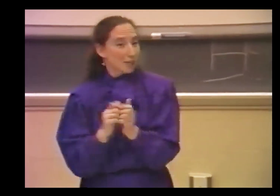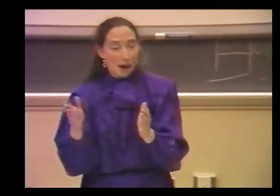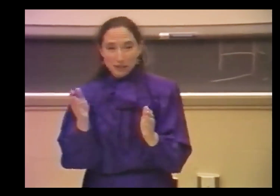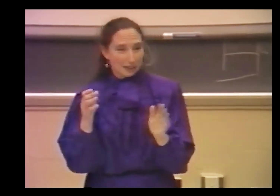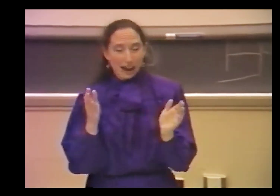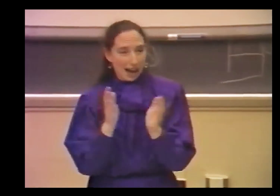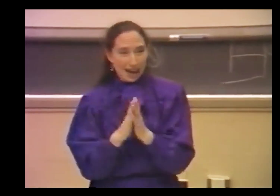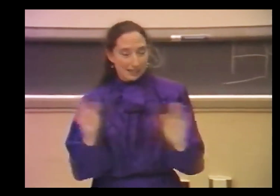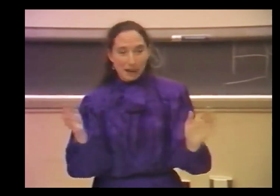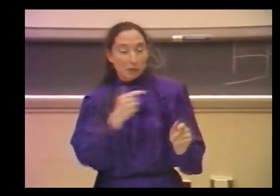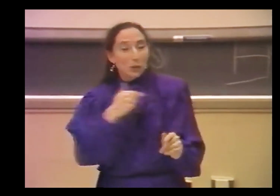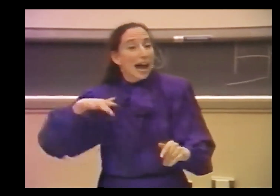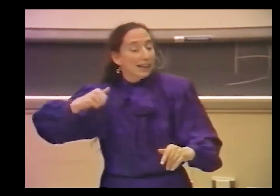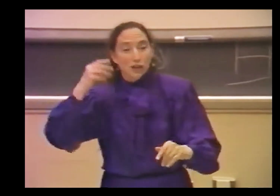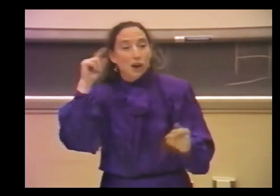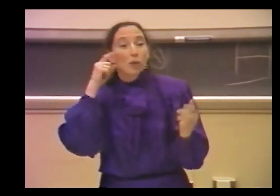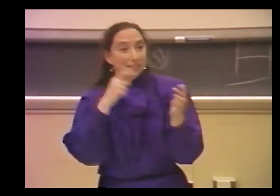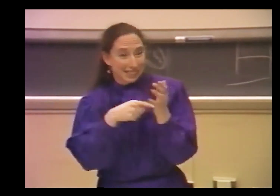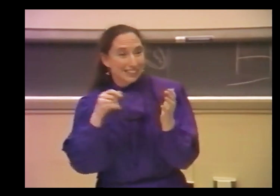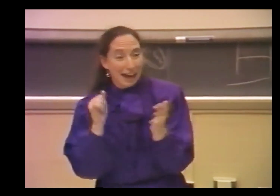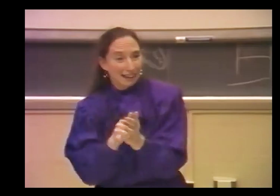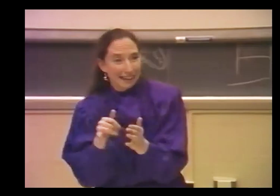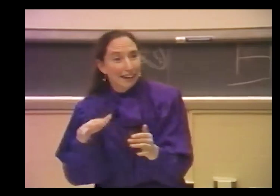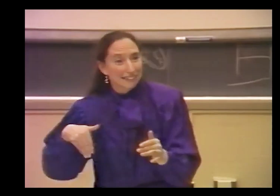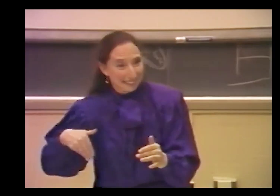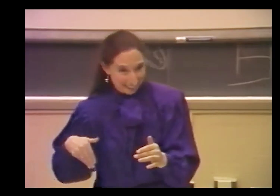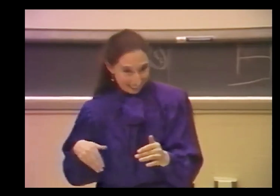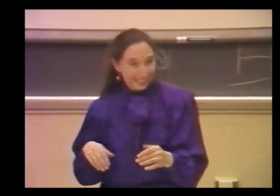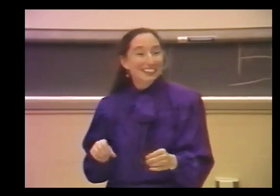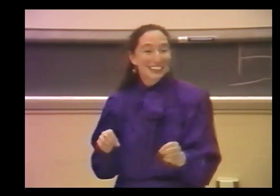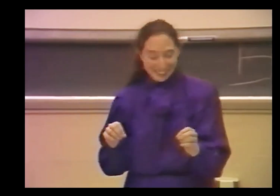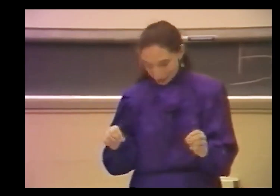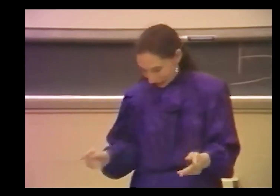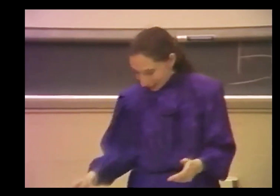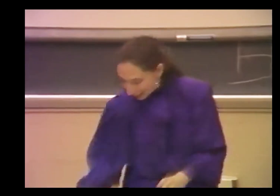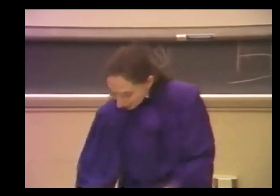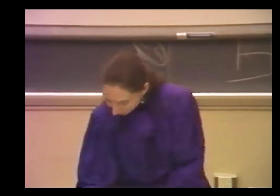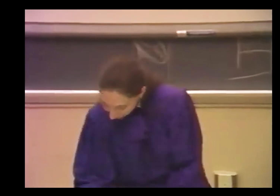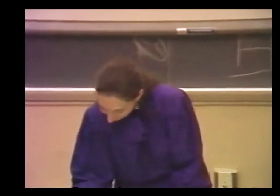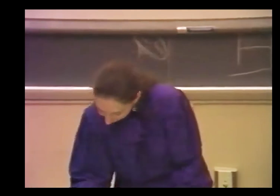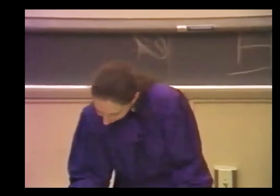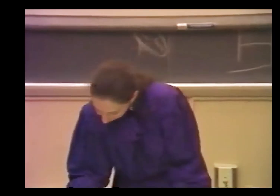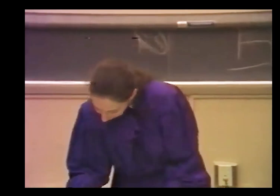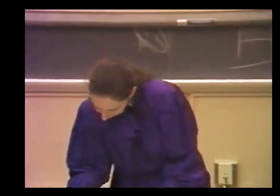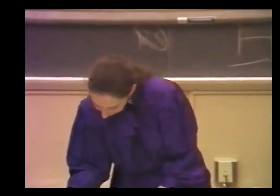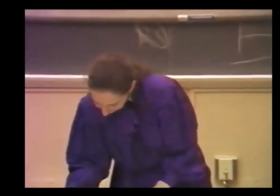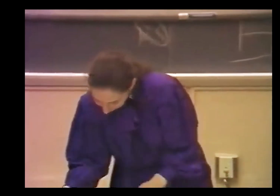Without asking, I mean, we hadn't noticed that yet. Okay. All